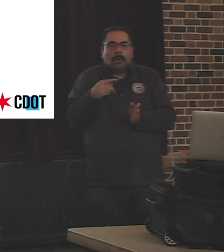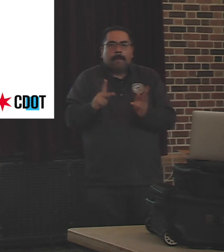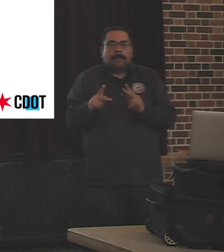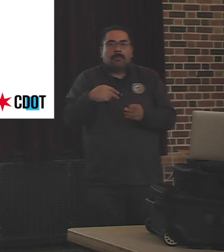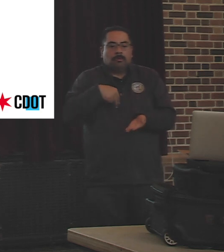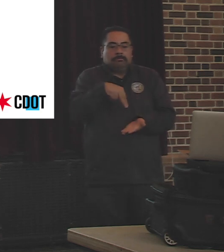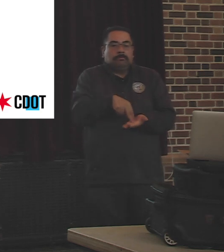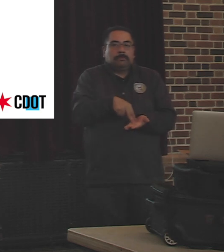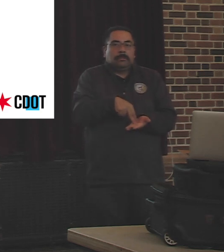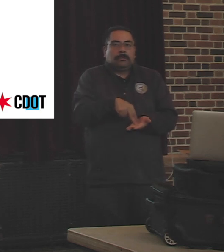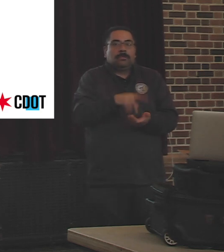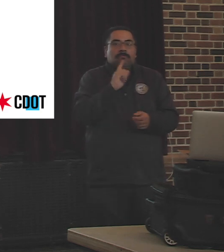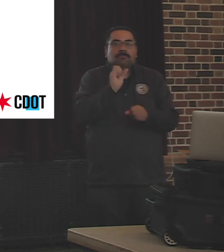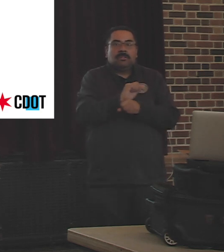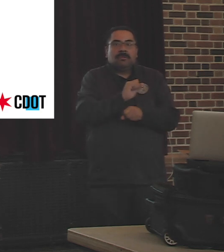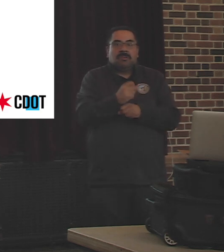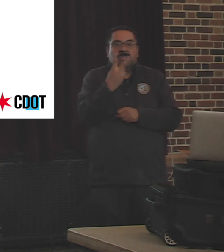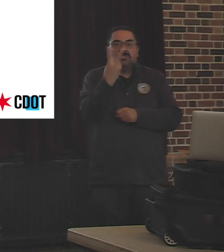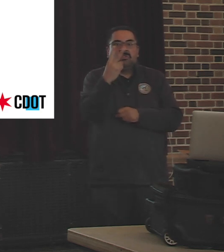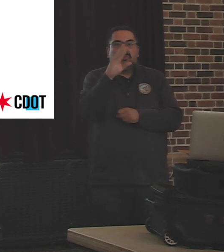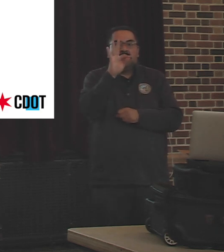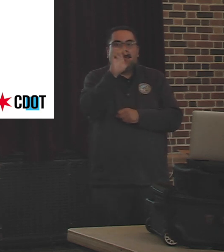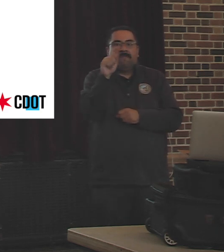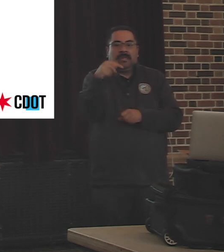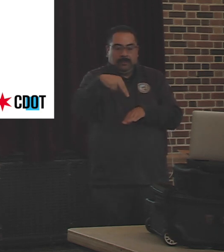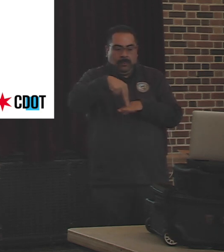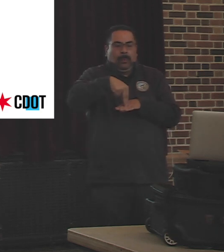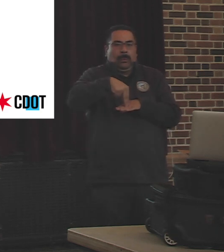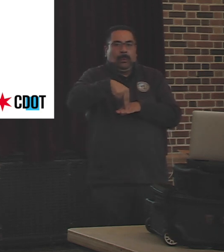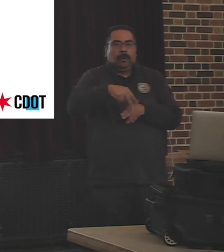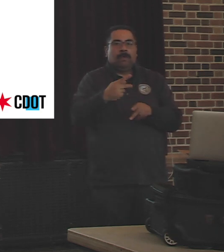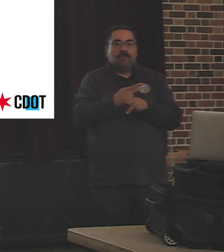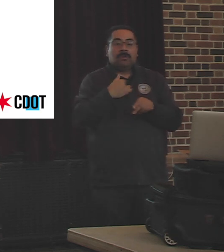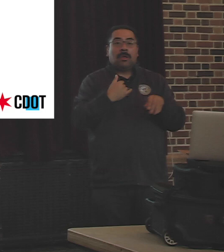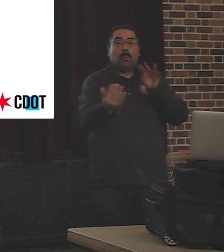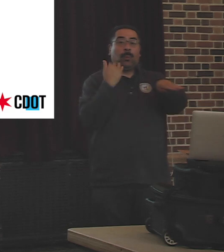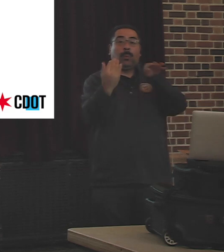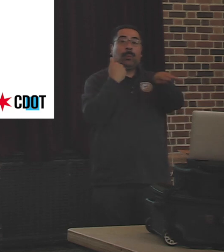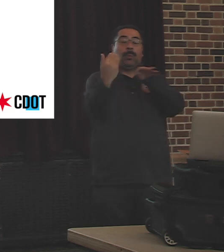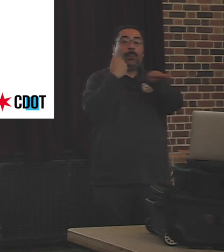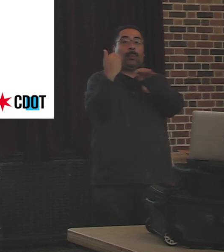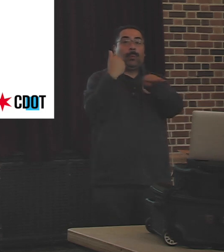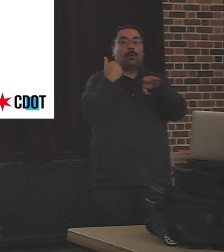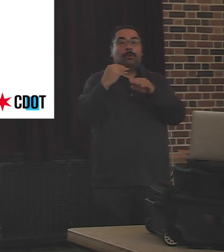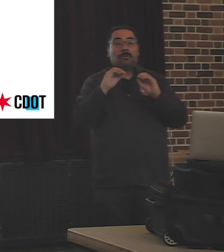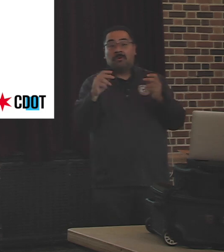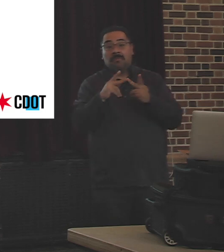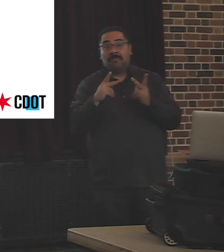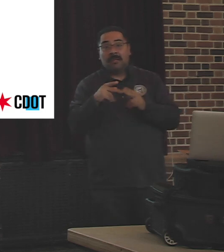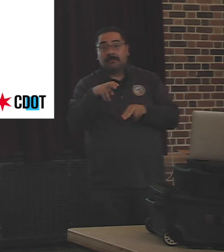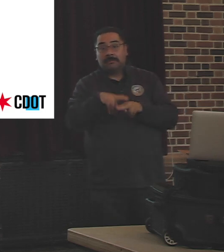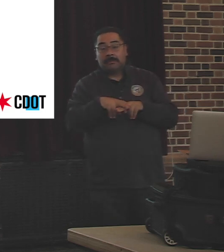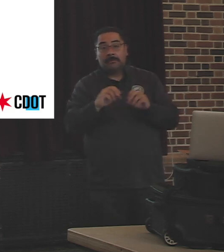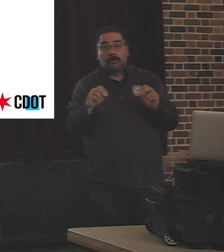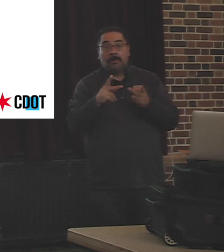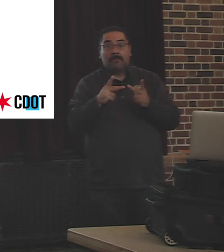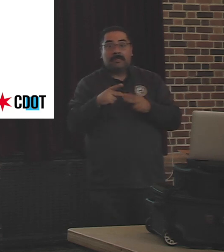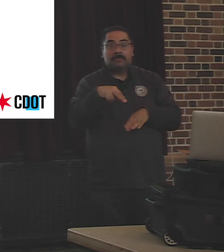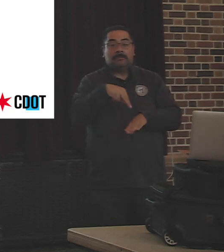are standing literally in the middle of what feels like a highway, waiting for the bus with nowhere to sit and basically almost nowhere to